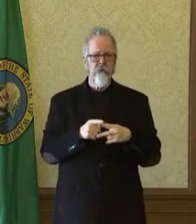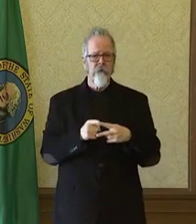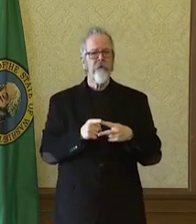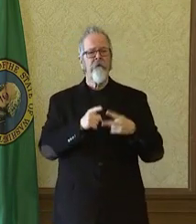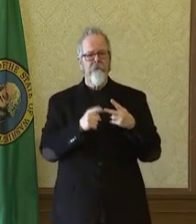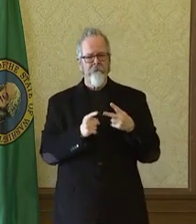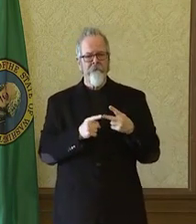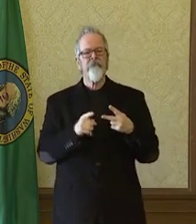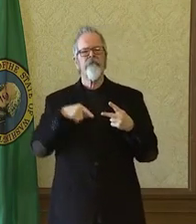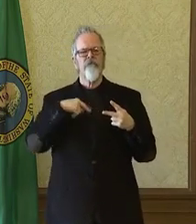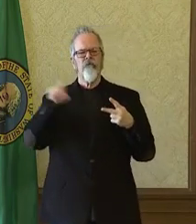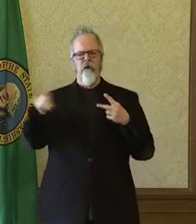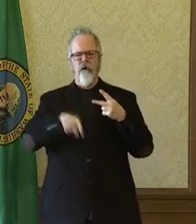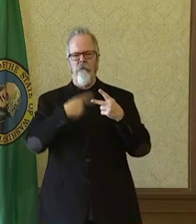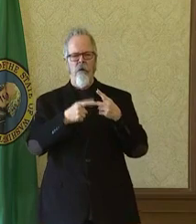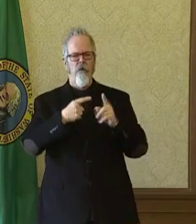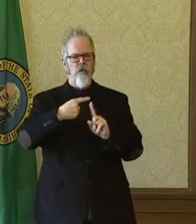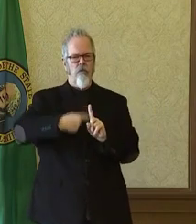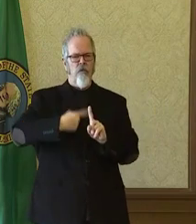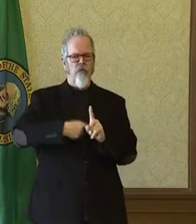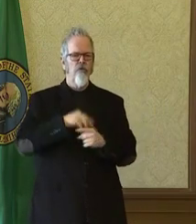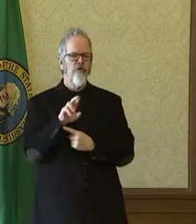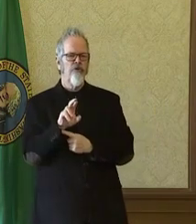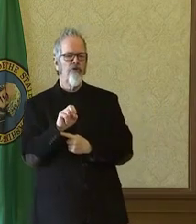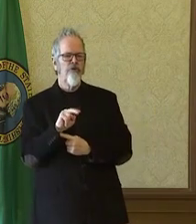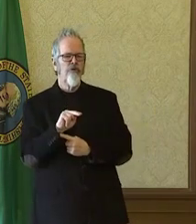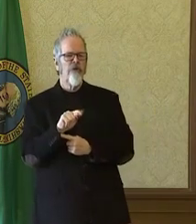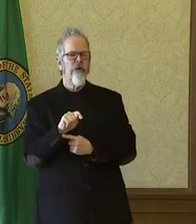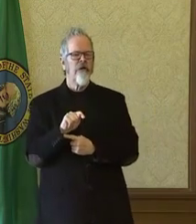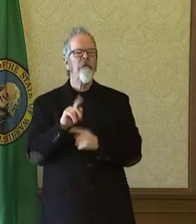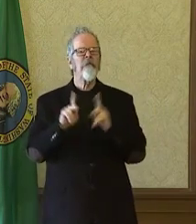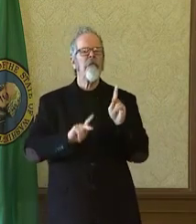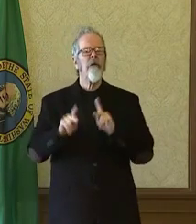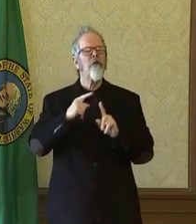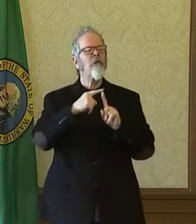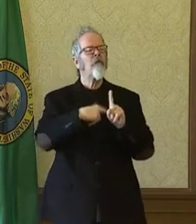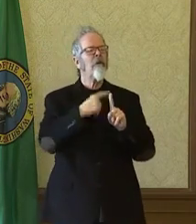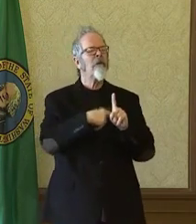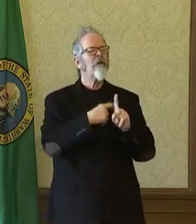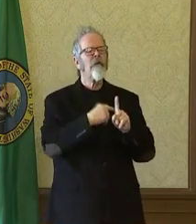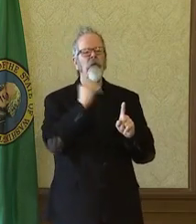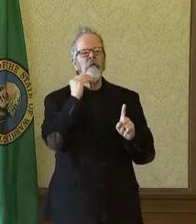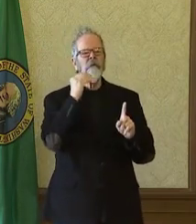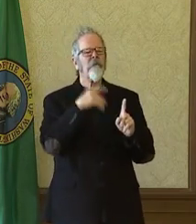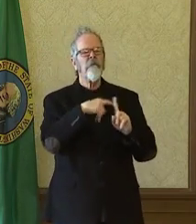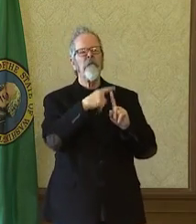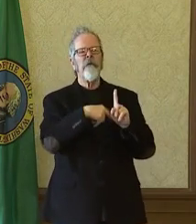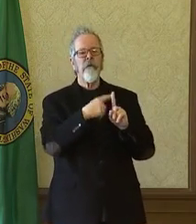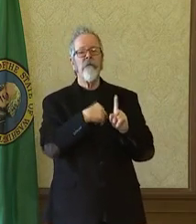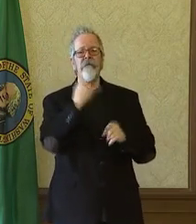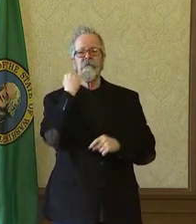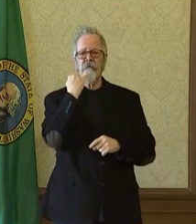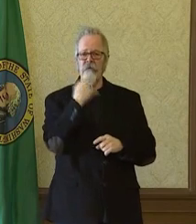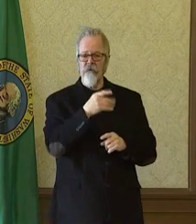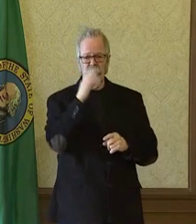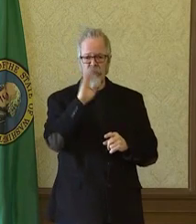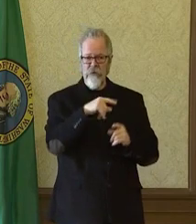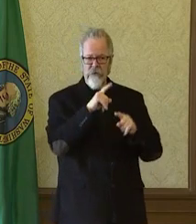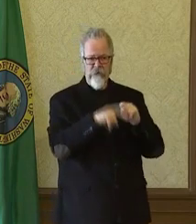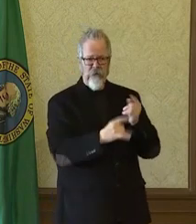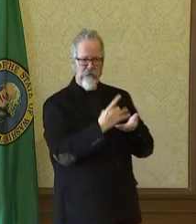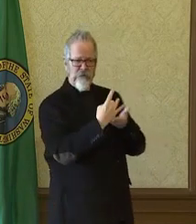late penalties on can't afford this month? And then specifically, you mentioned that there's